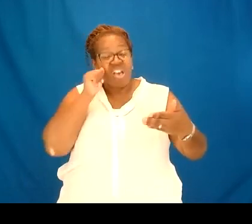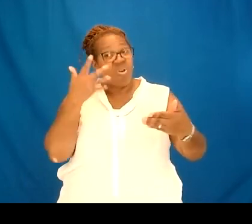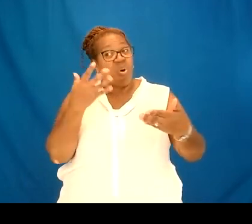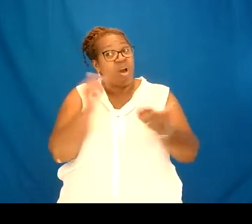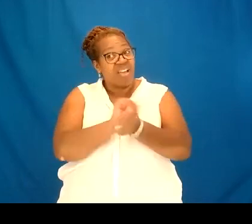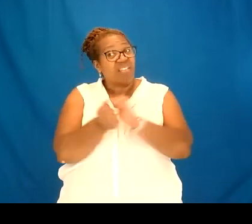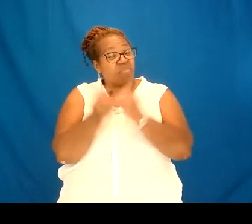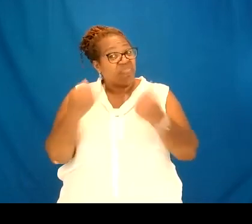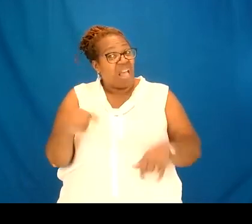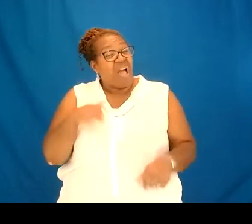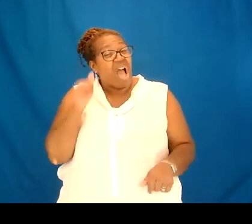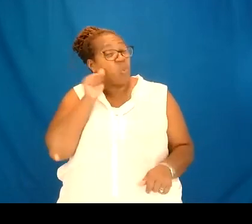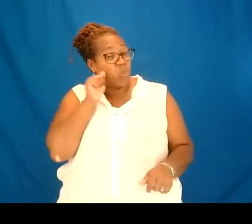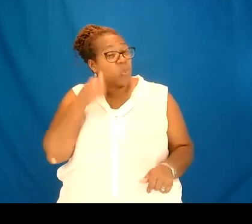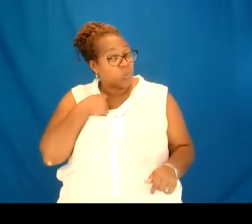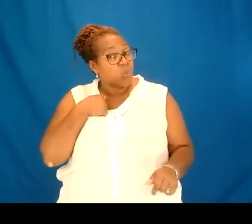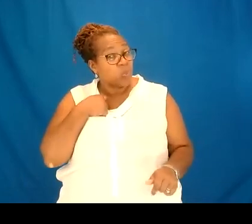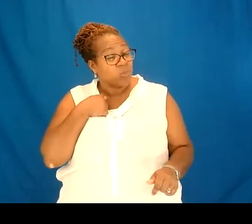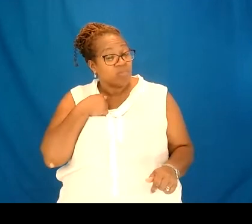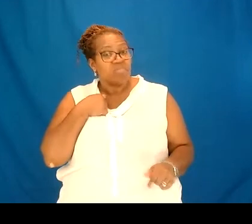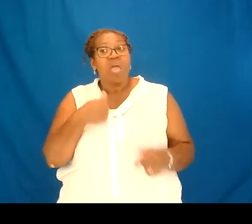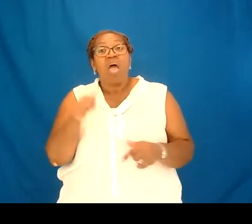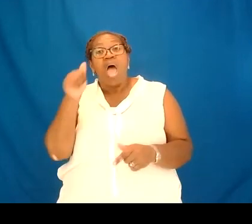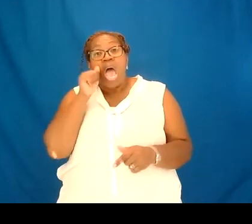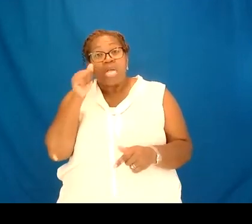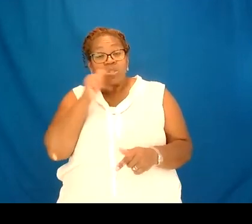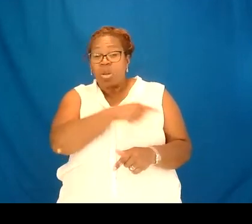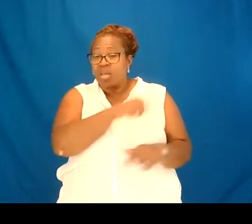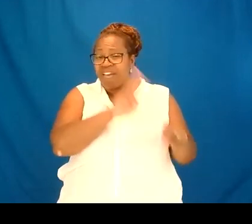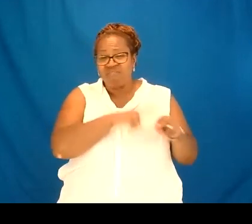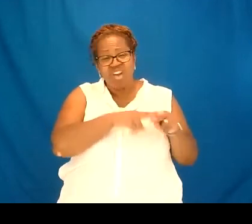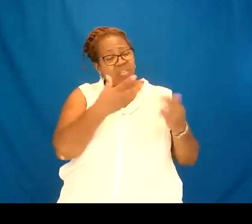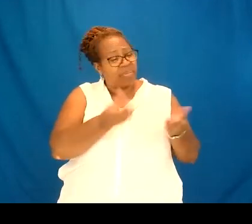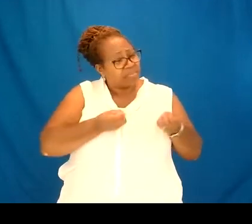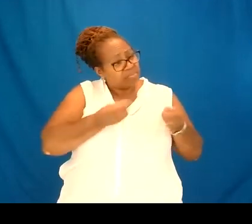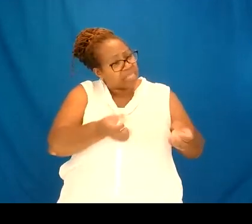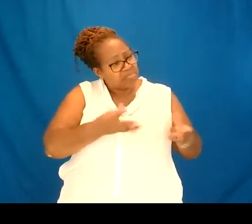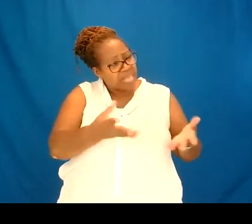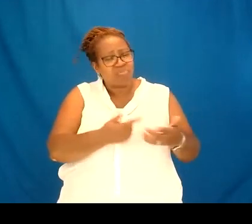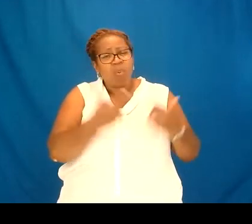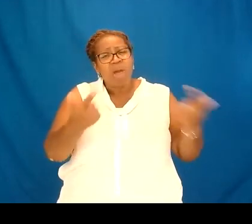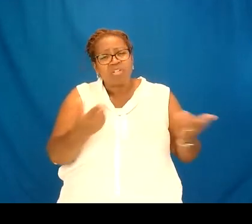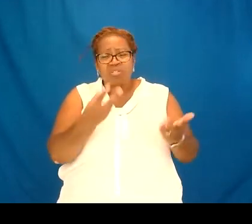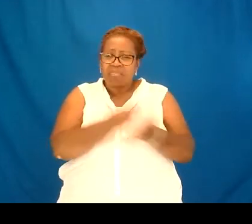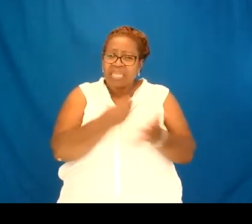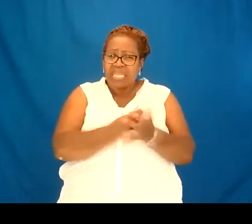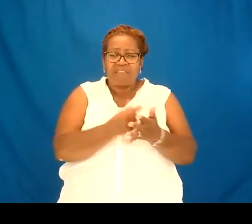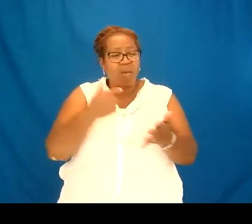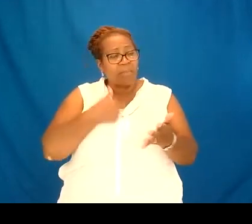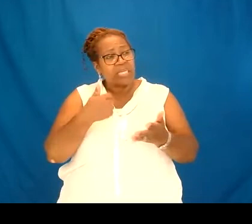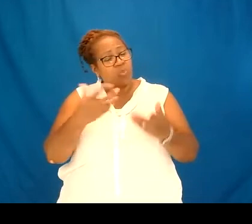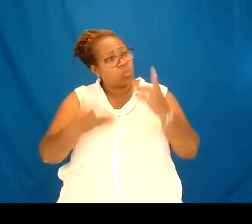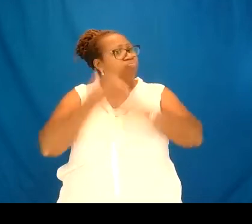exams. I knew that the man who had invested so much in me was going to be very